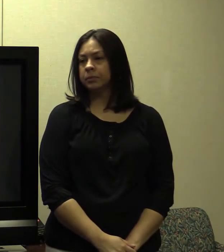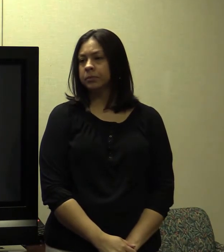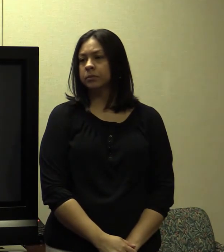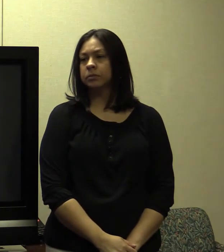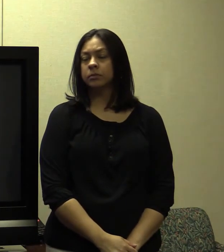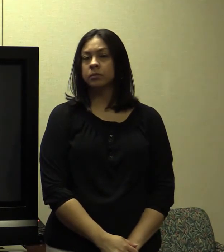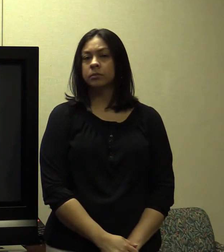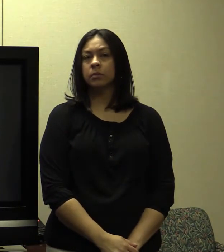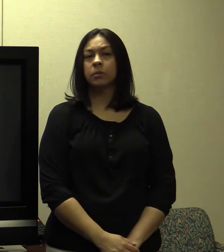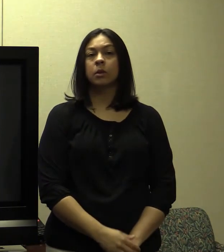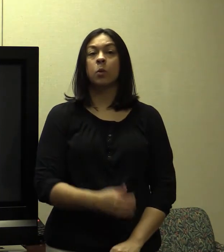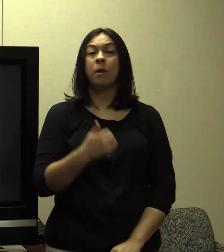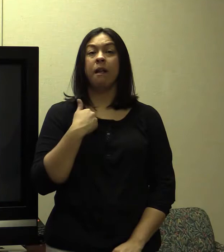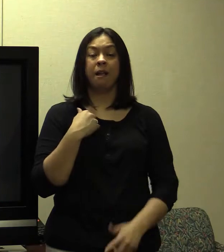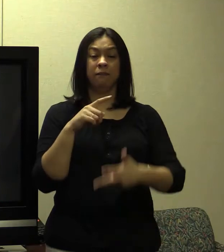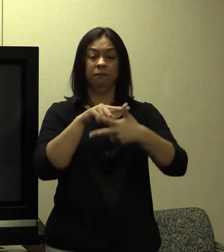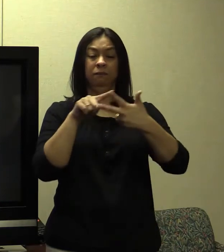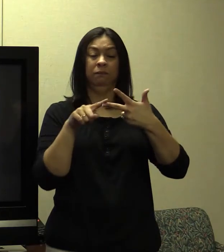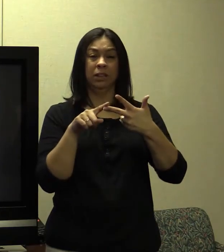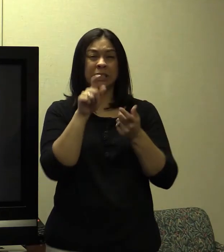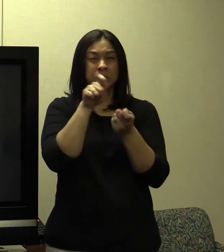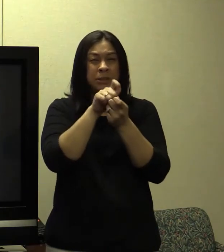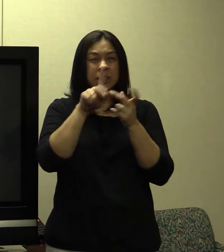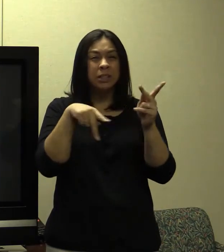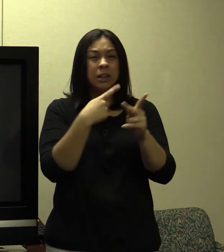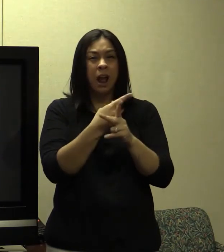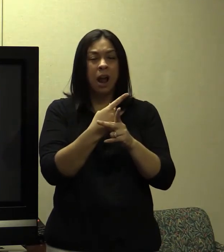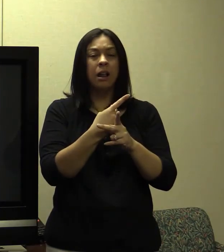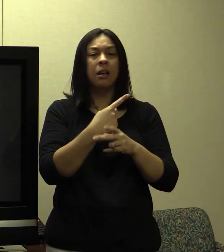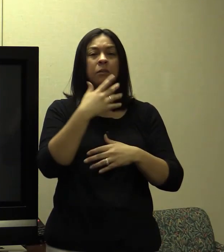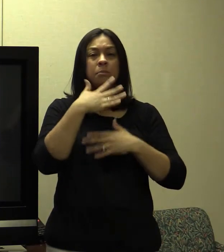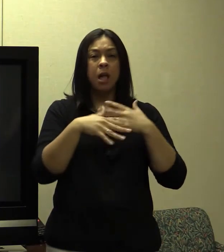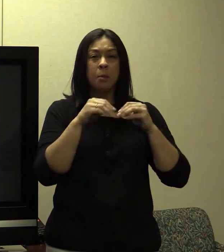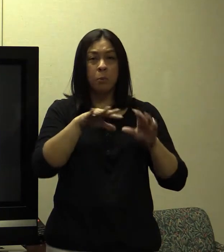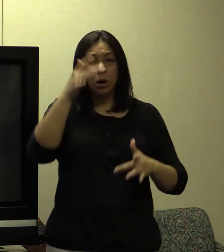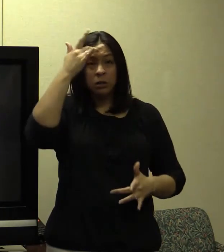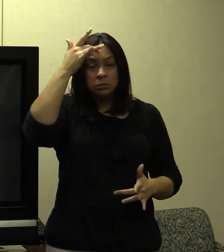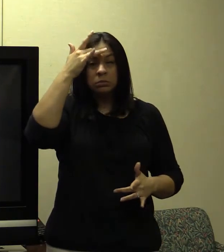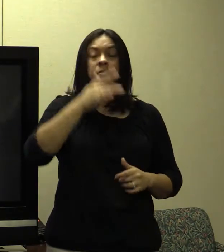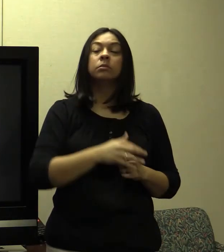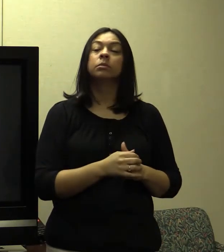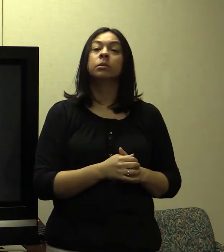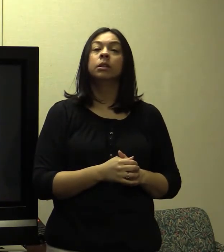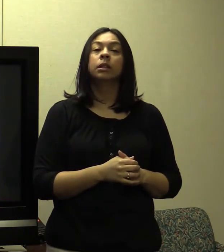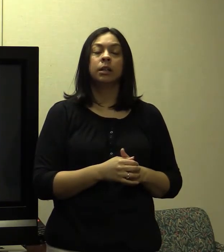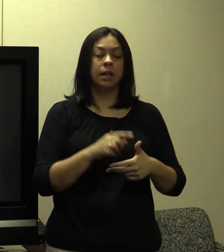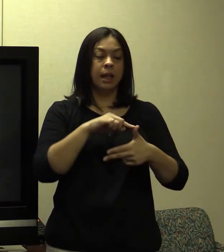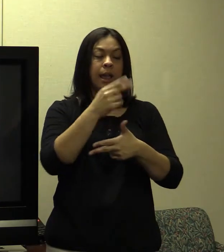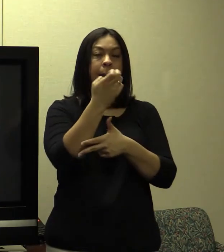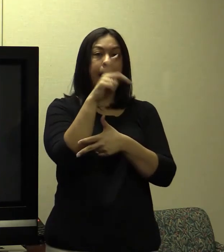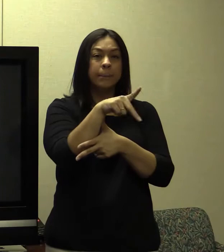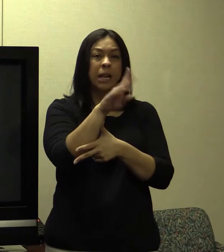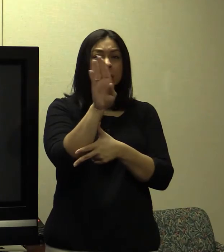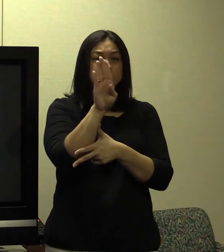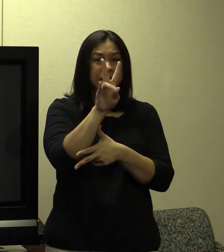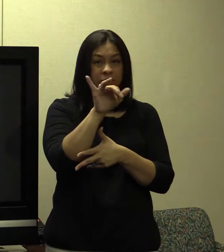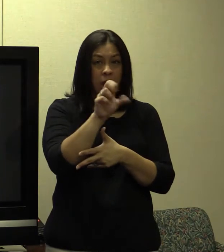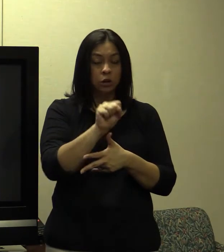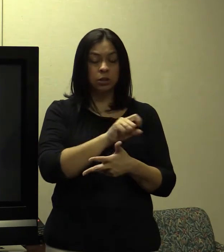We have three specific types of bloodborne pathogen that we're going to talk about: Hepatitis B virus,